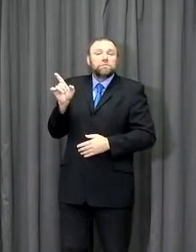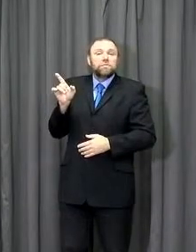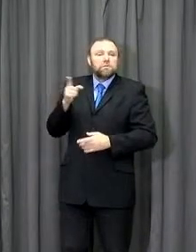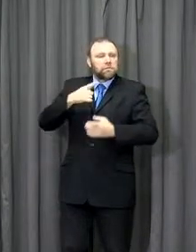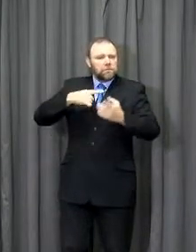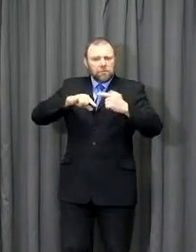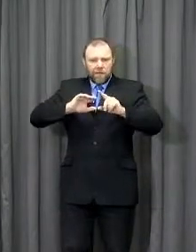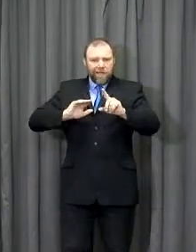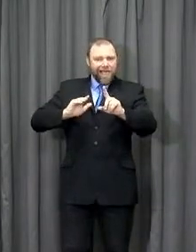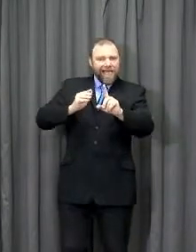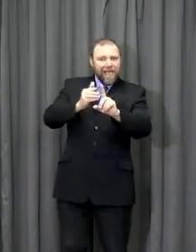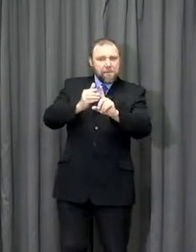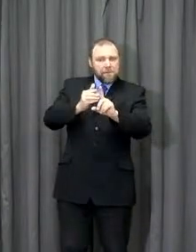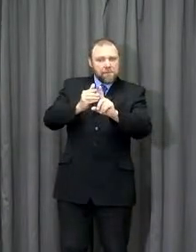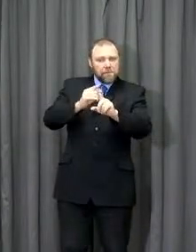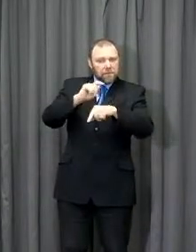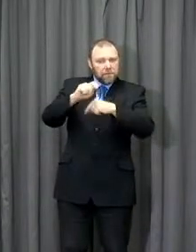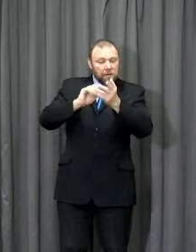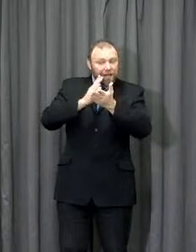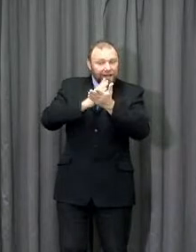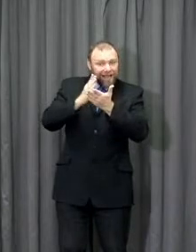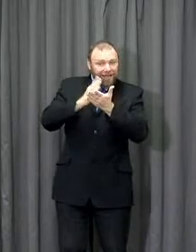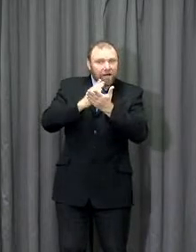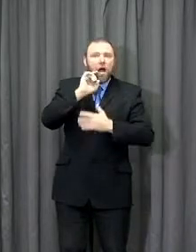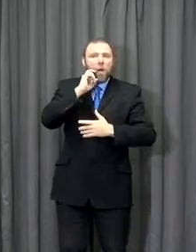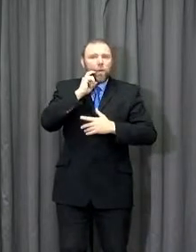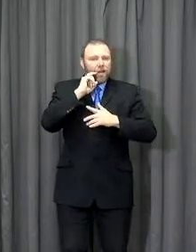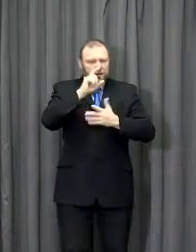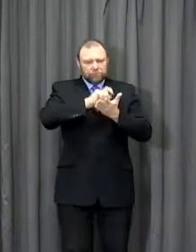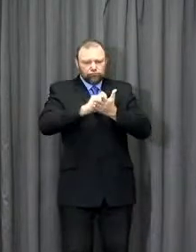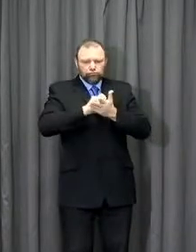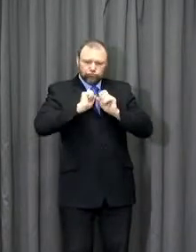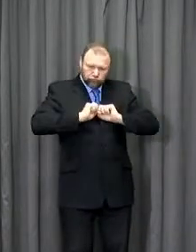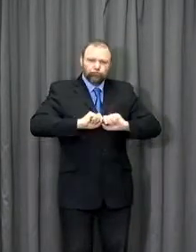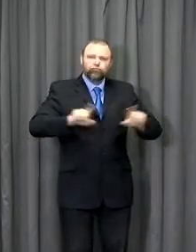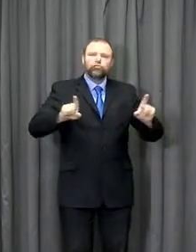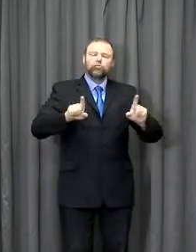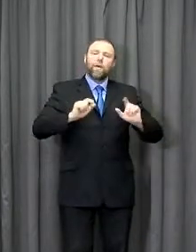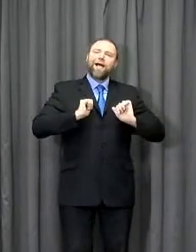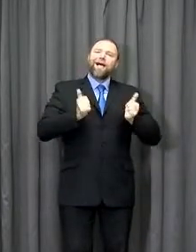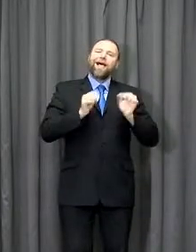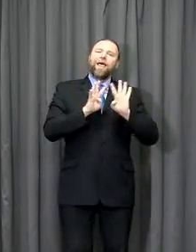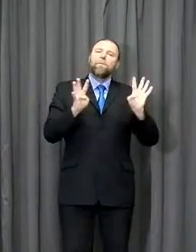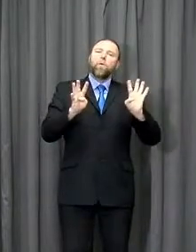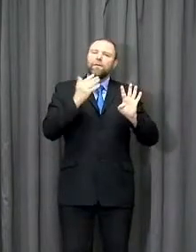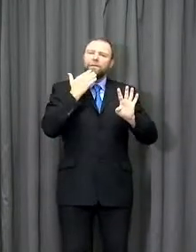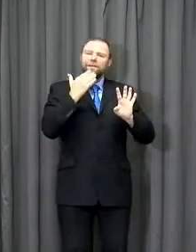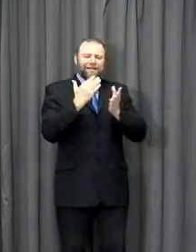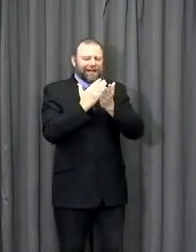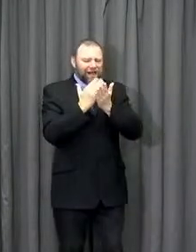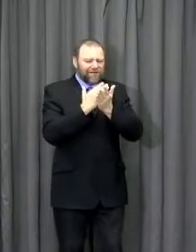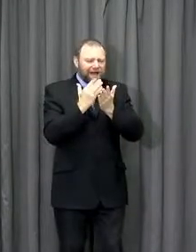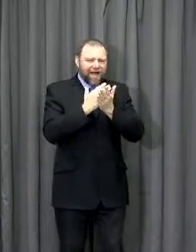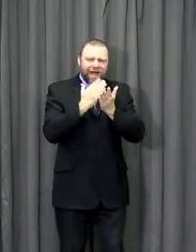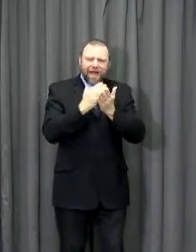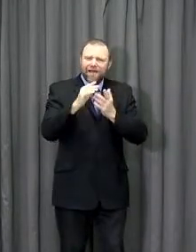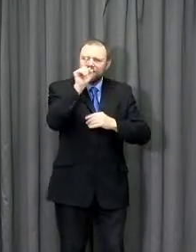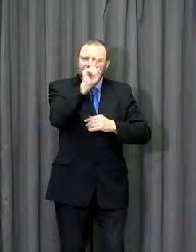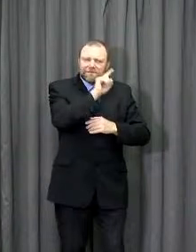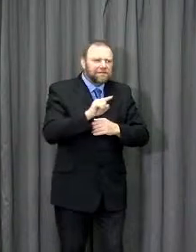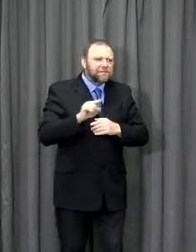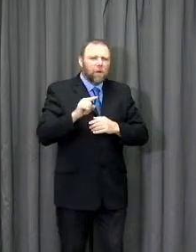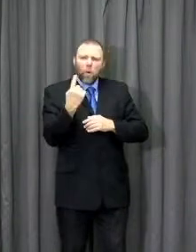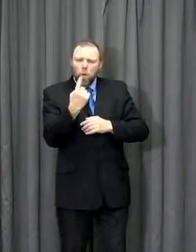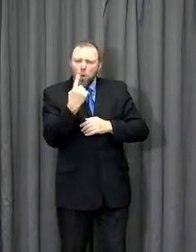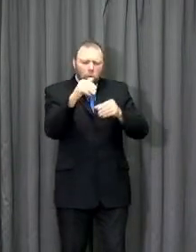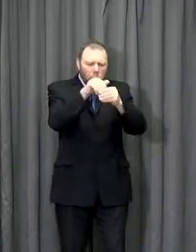boards, and I'll be writing out to them this week to try to provide a bit more clarity around that